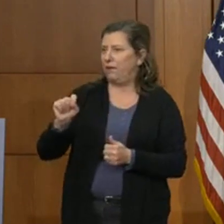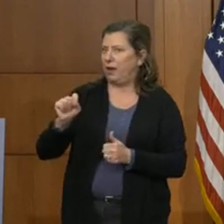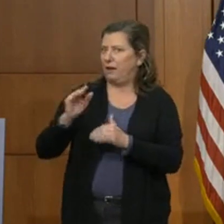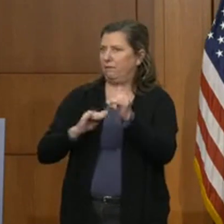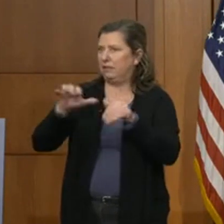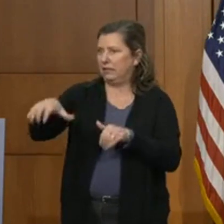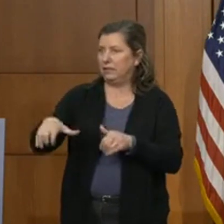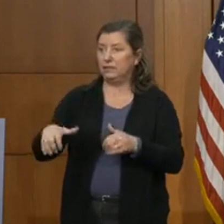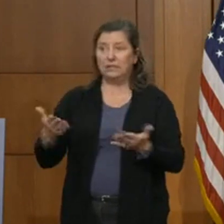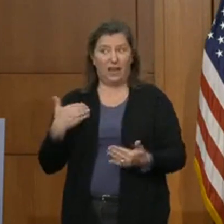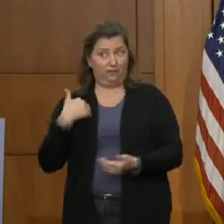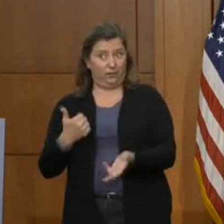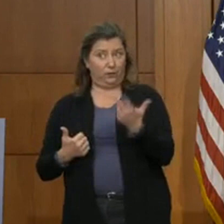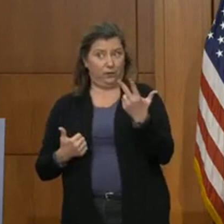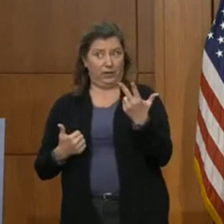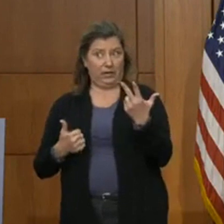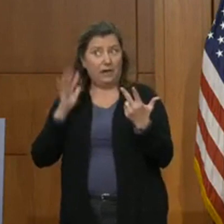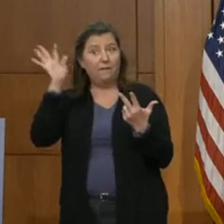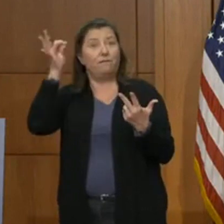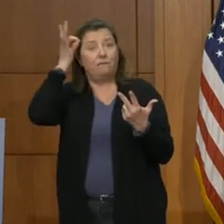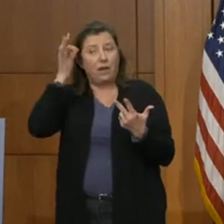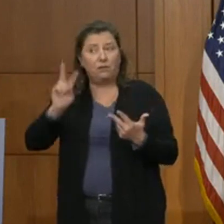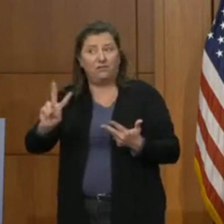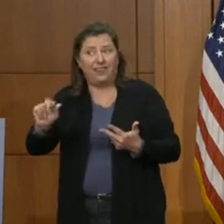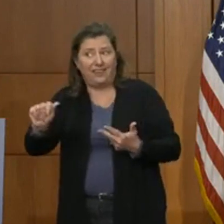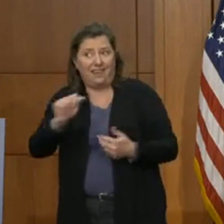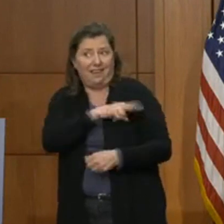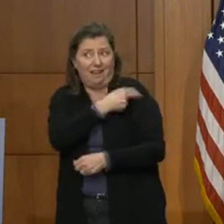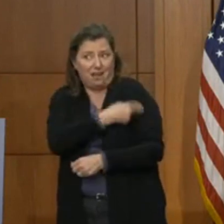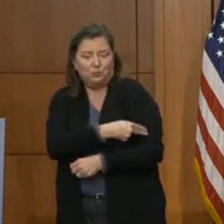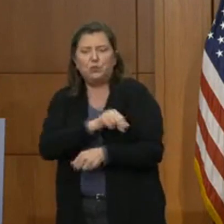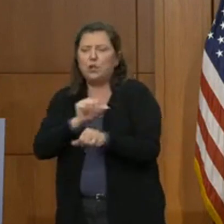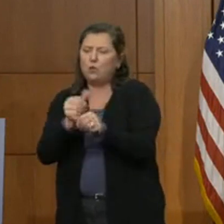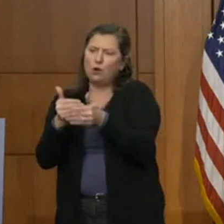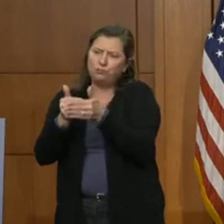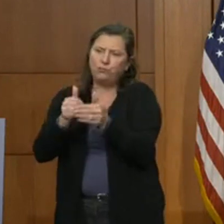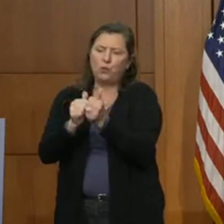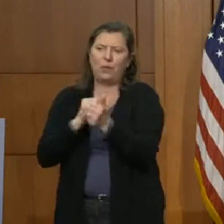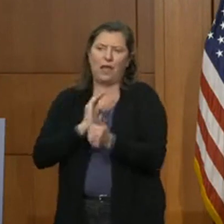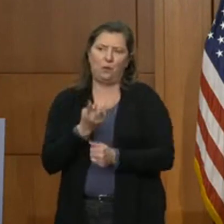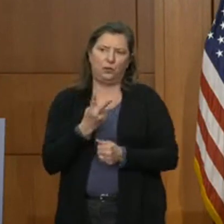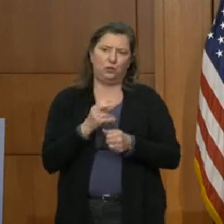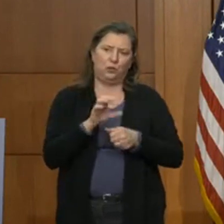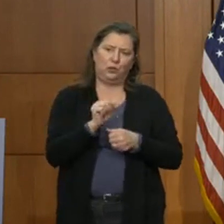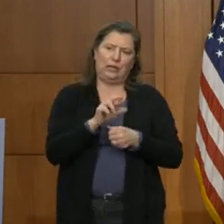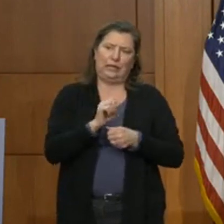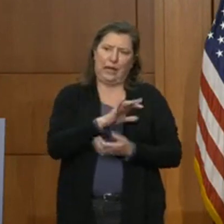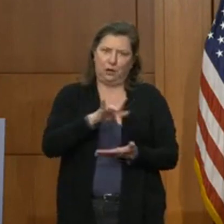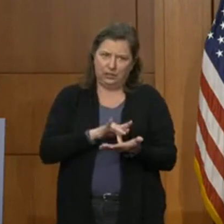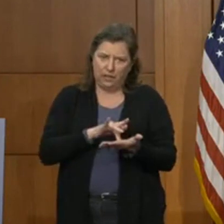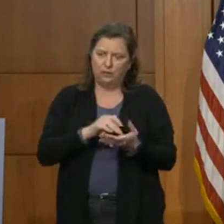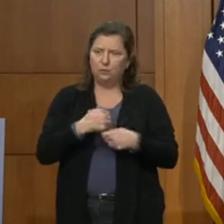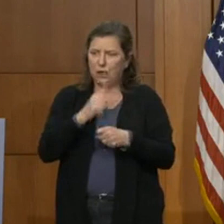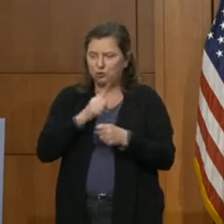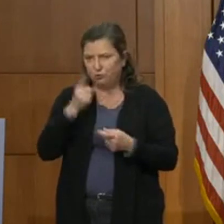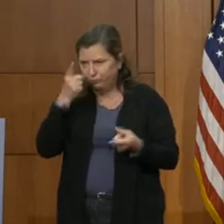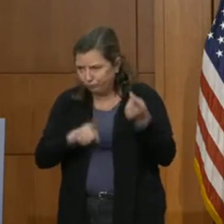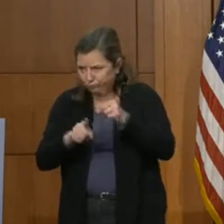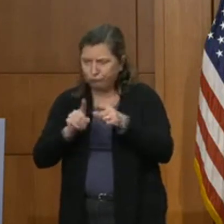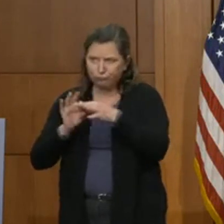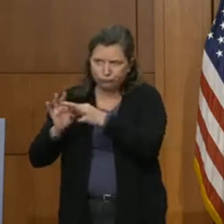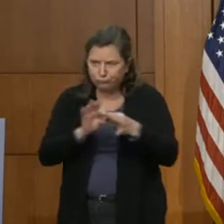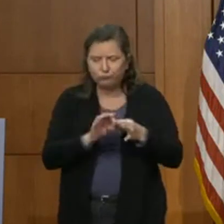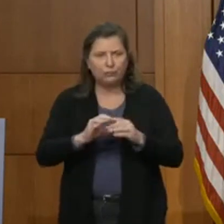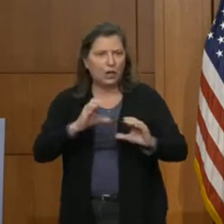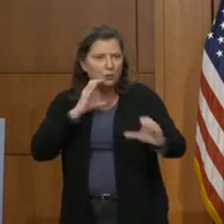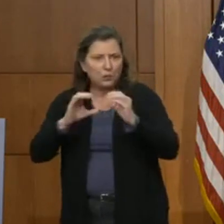here in Virginia we have 3 federal VA hospitals, and they work closely with our 2 care centers to make sure that we're communicating in terms of